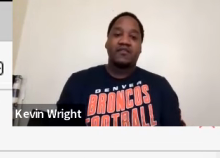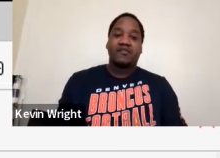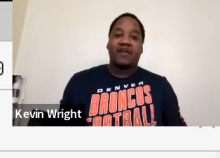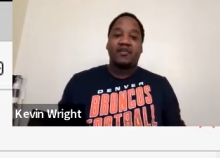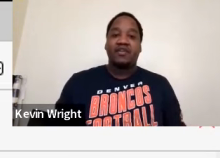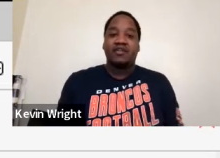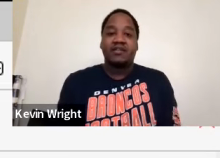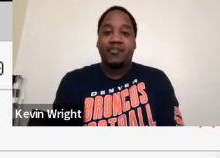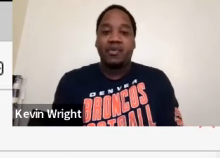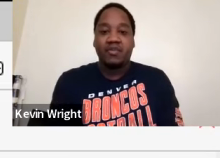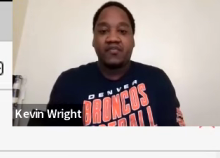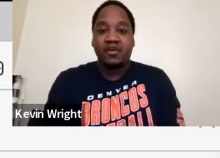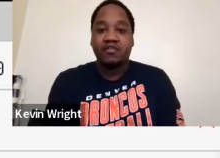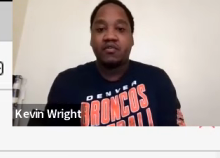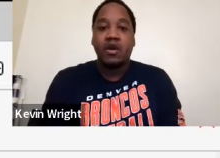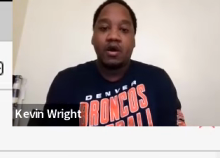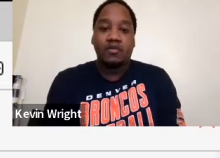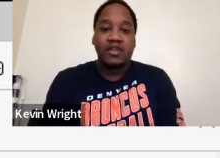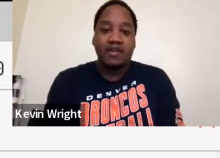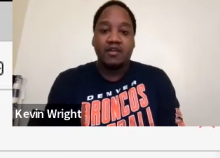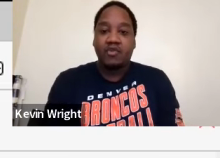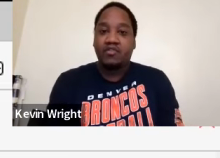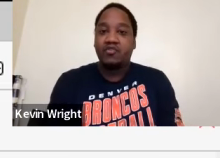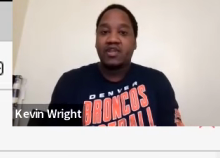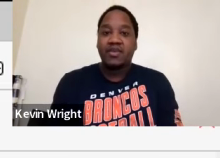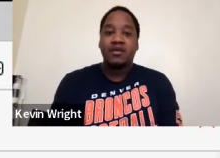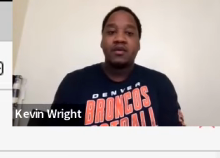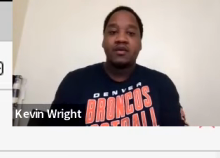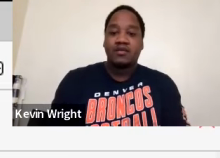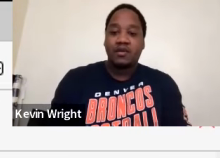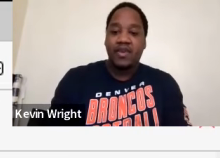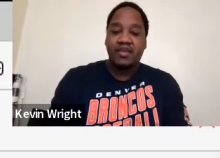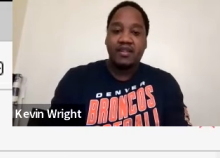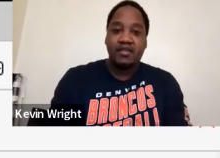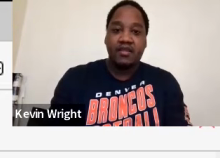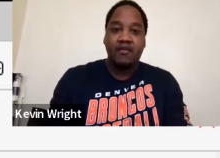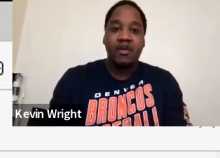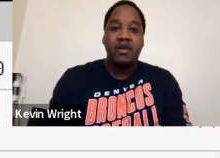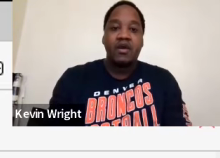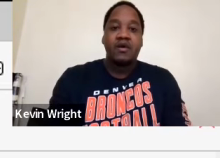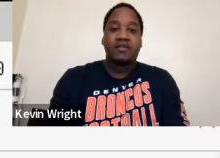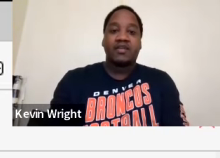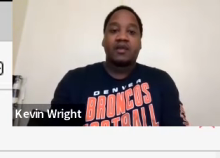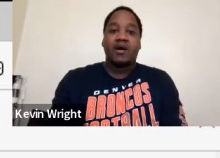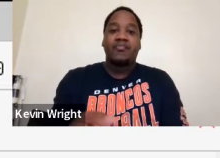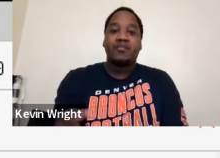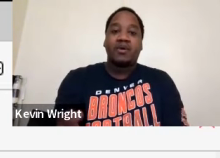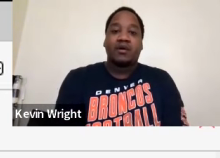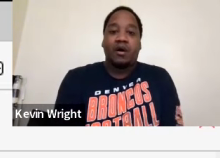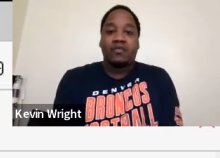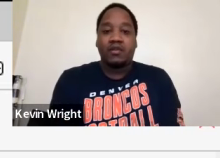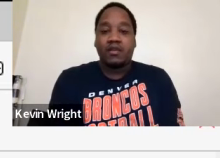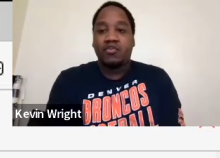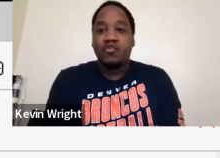this is the official flyer for DC Employment First 2022 Summit. So basically, so this are pretty